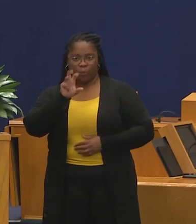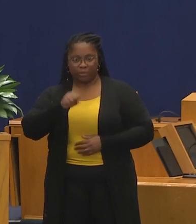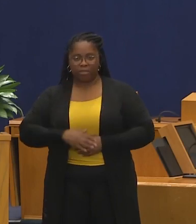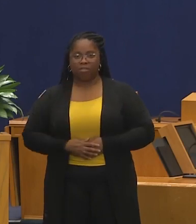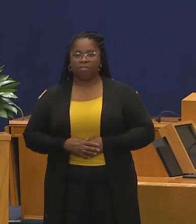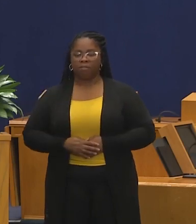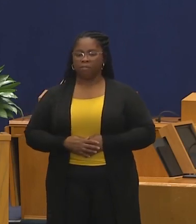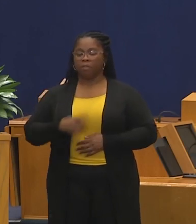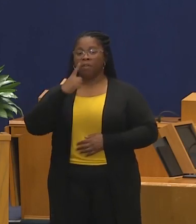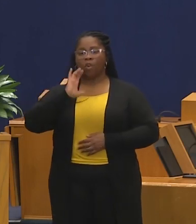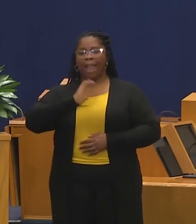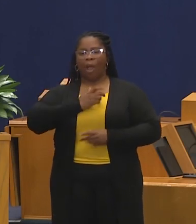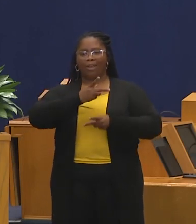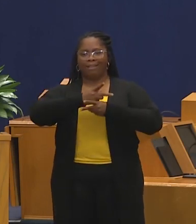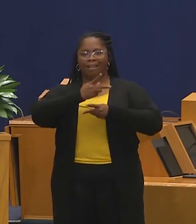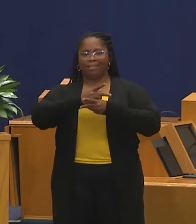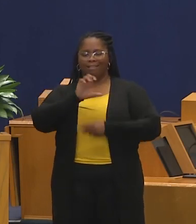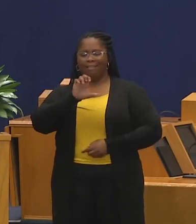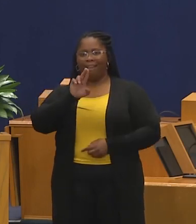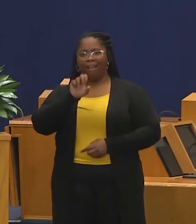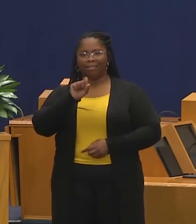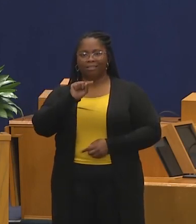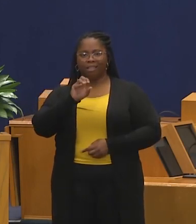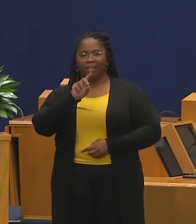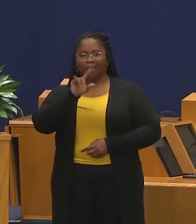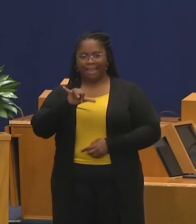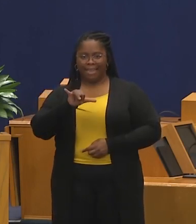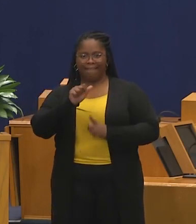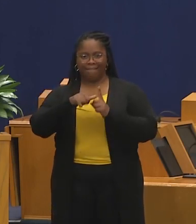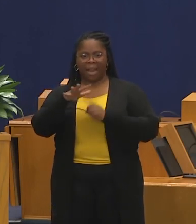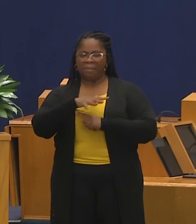environment, that has been a challenge. However, we took the step